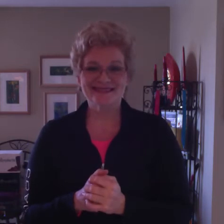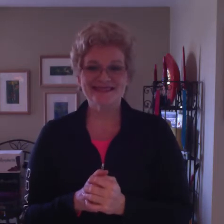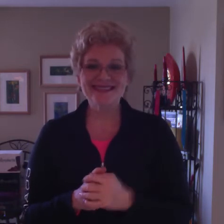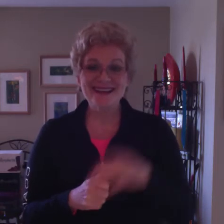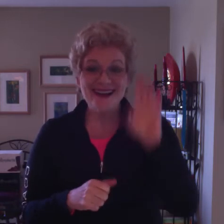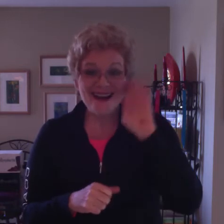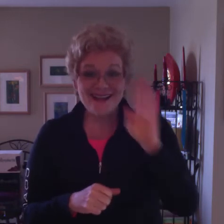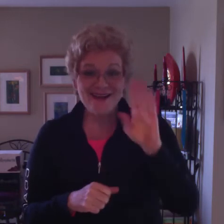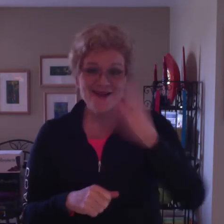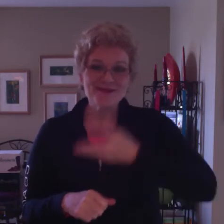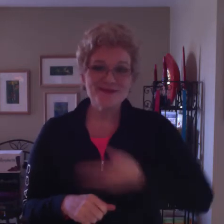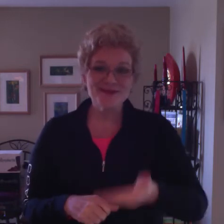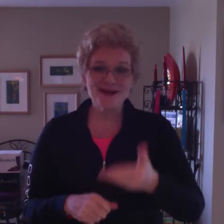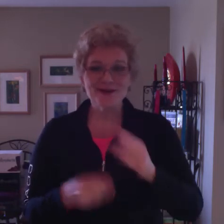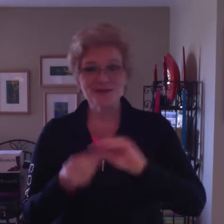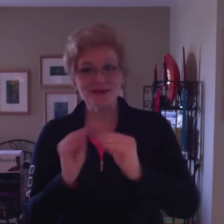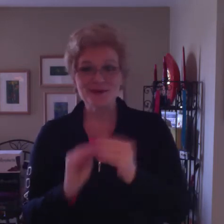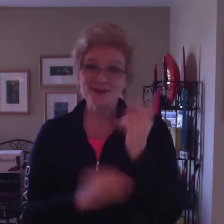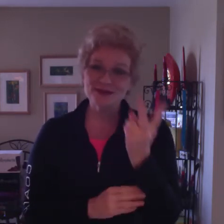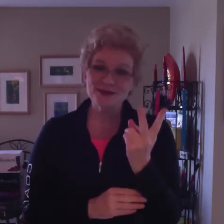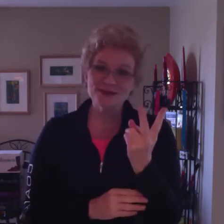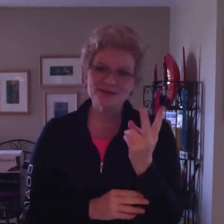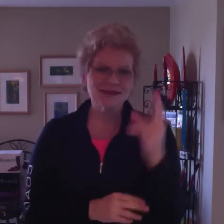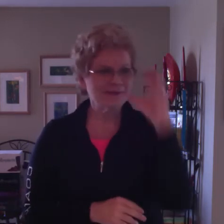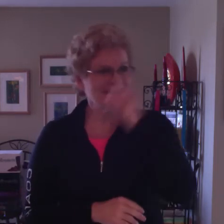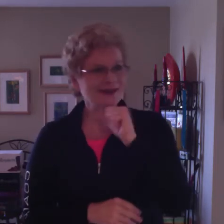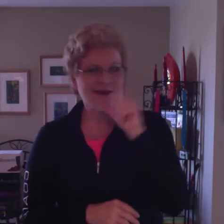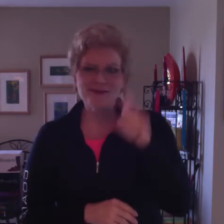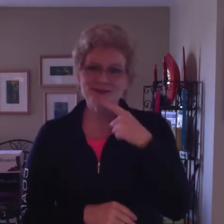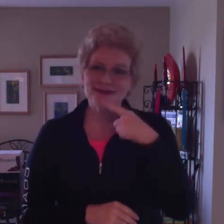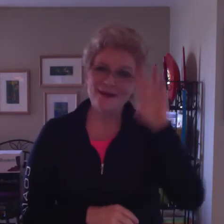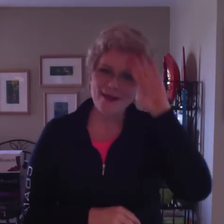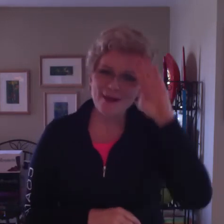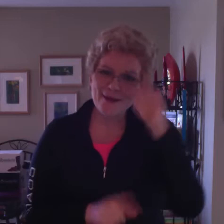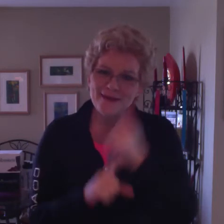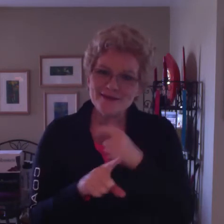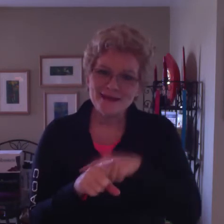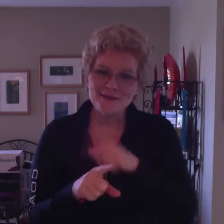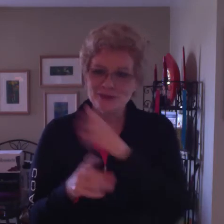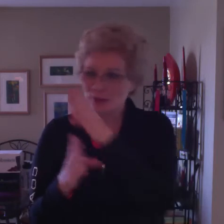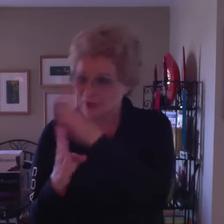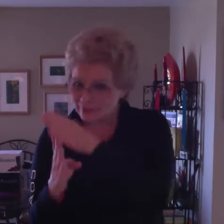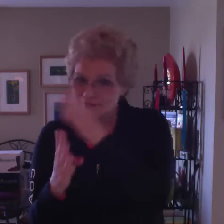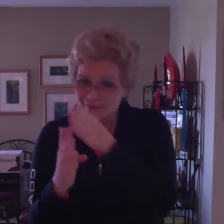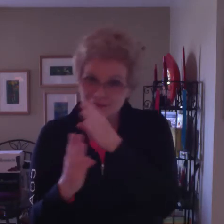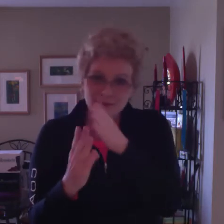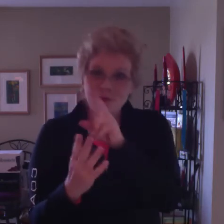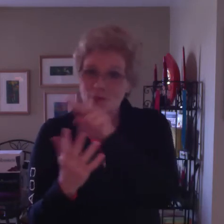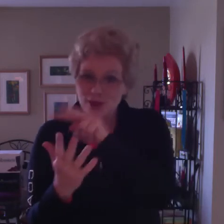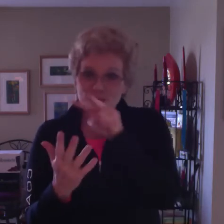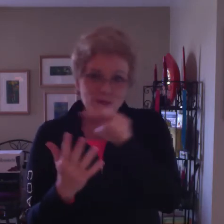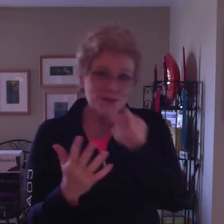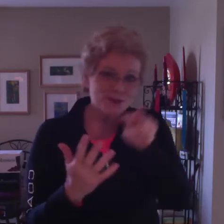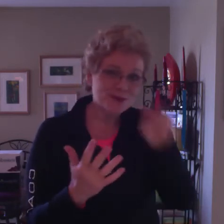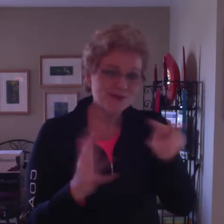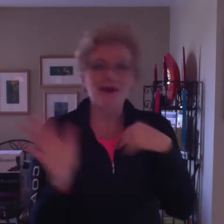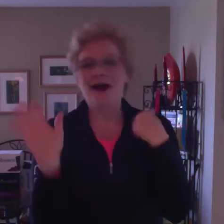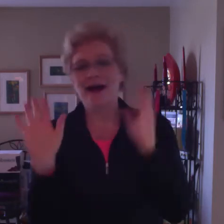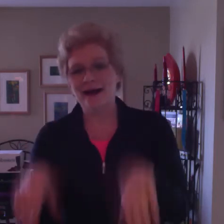Hello and welcome to video number 2. I guess I don't have to say hello every time because you're probably just going from video to video. Regardless, video